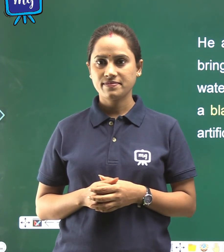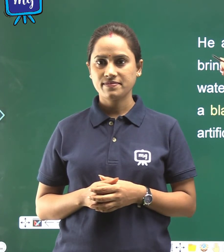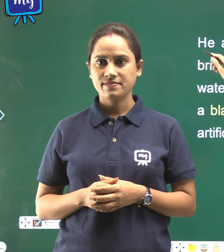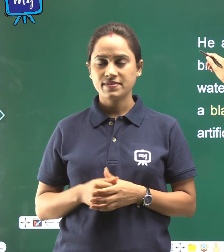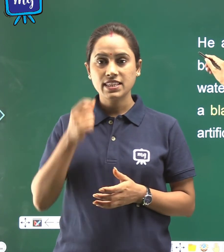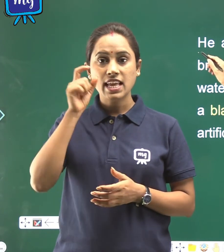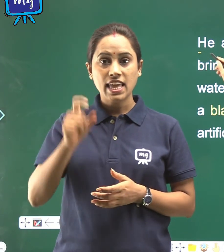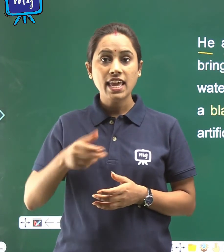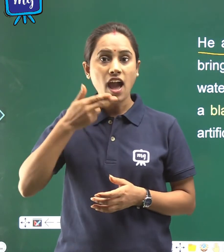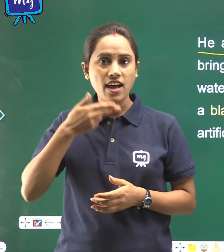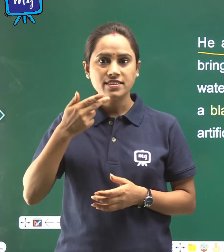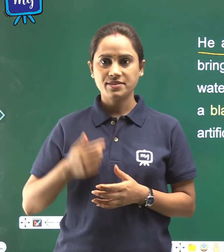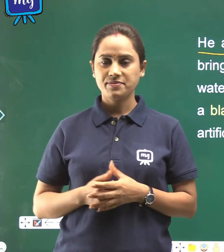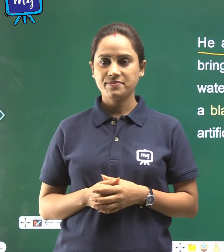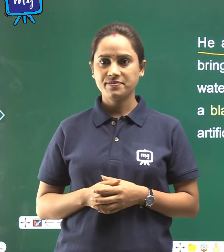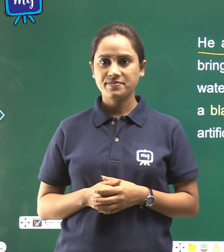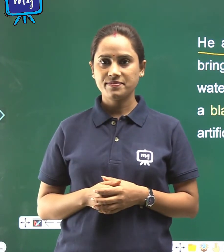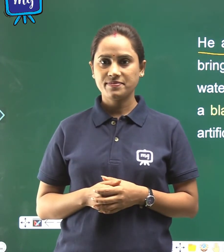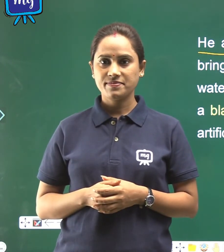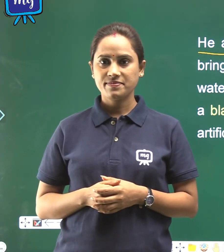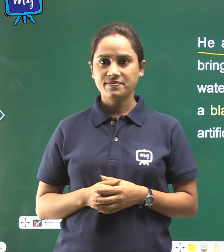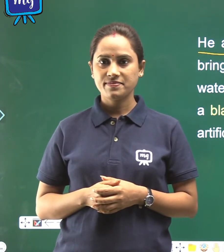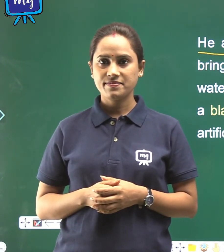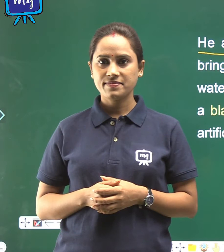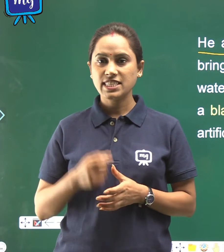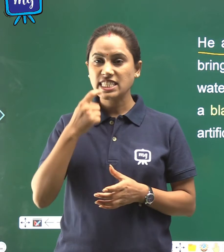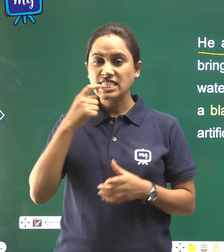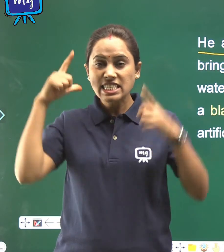He asked the nurse